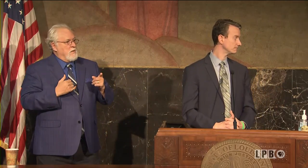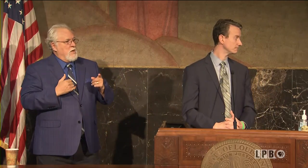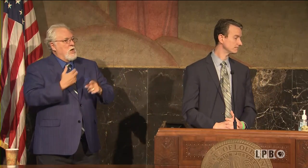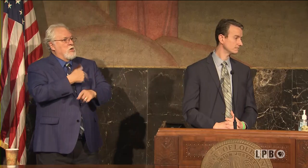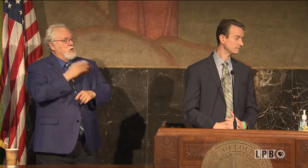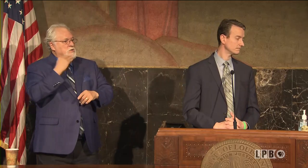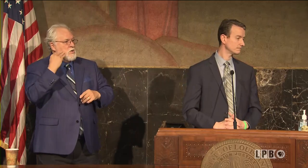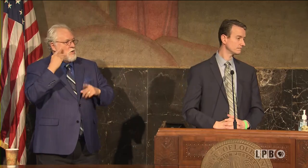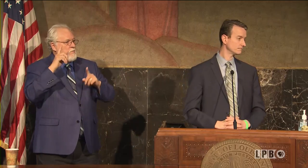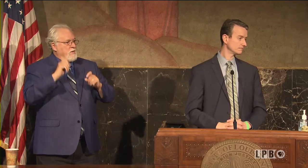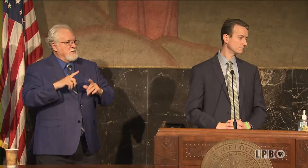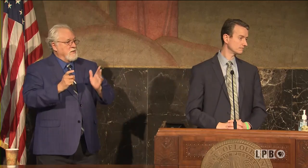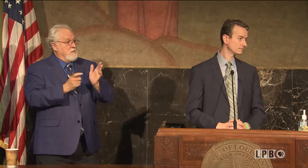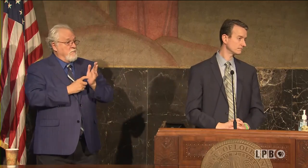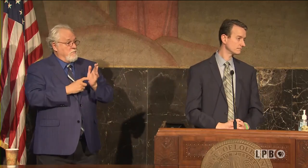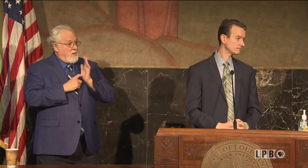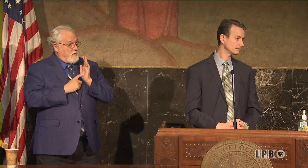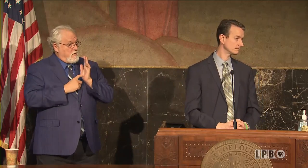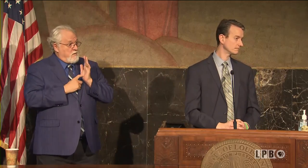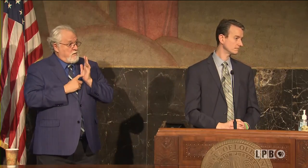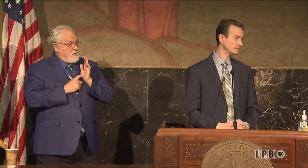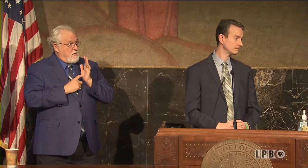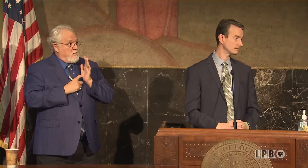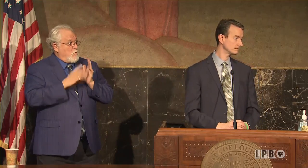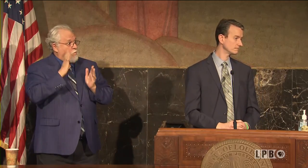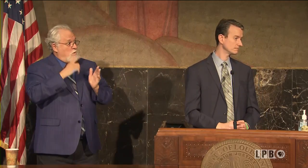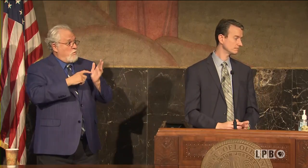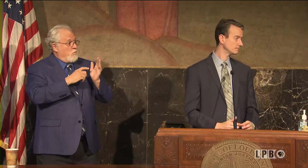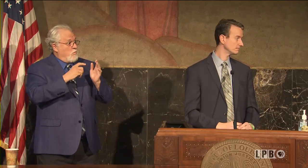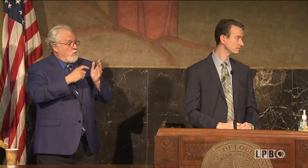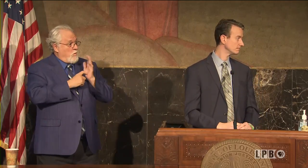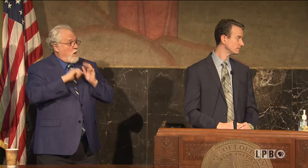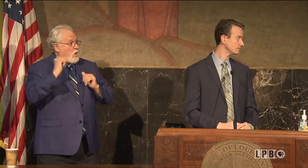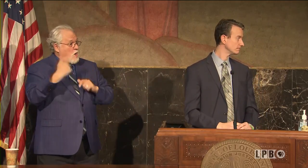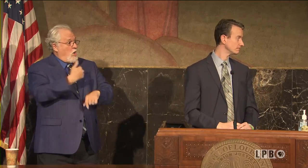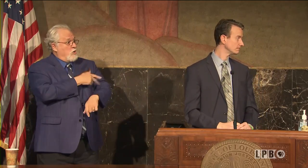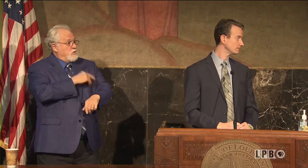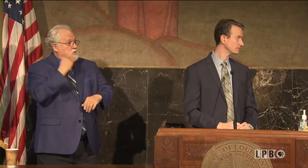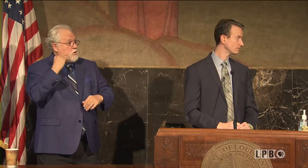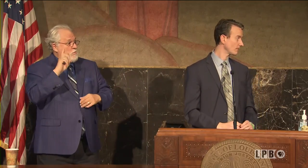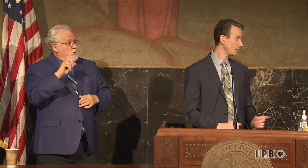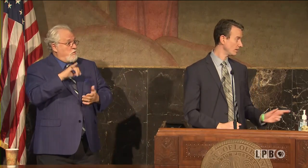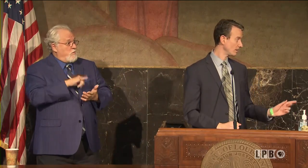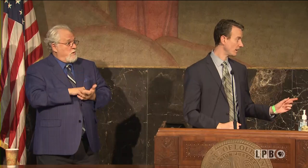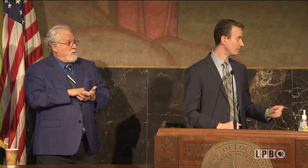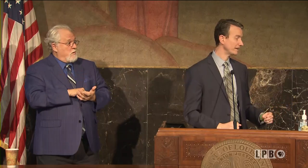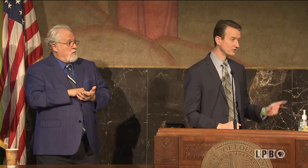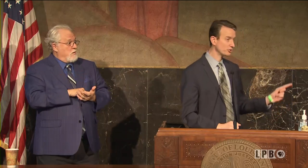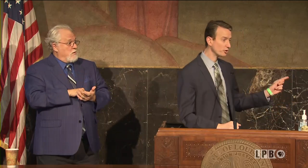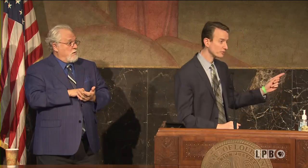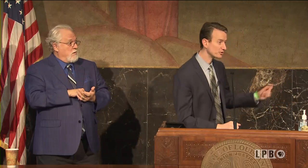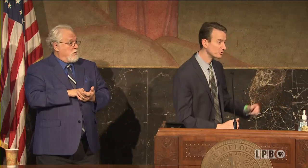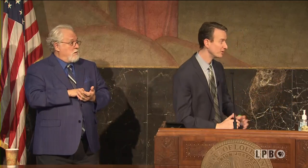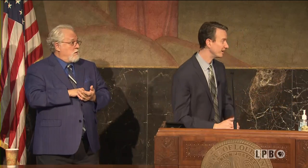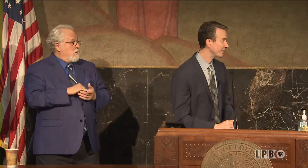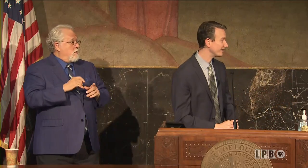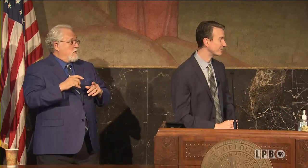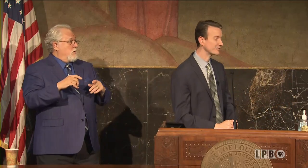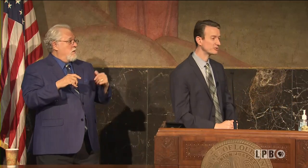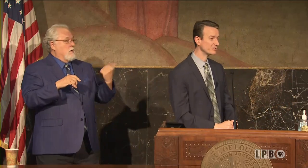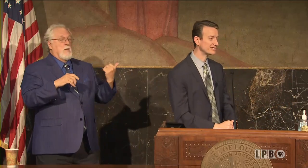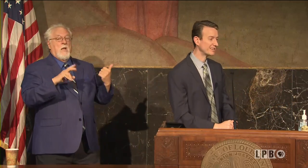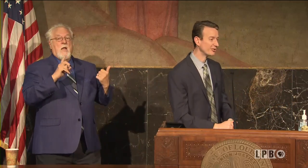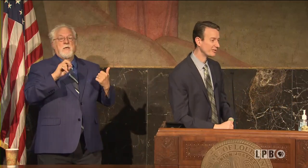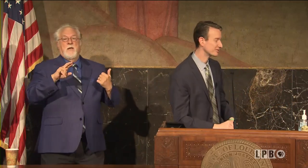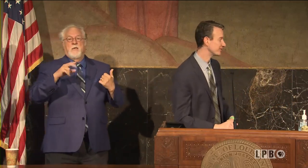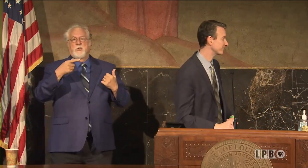home testing is mandatory. Y'all are going to require all nursing homes to do the testing. Is that right? I might turn it over to Dr.